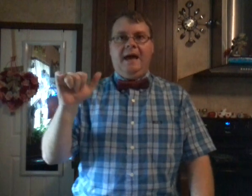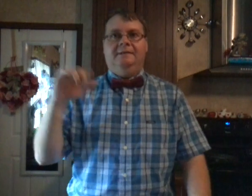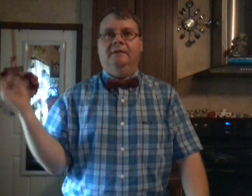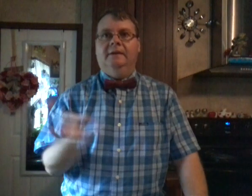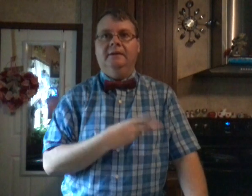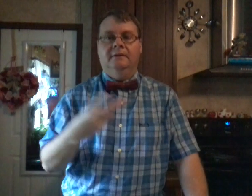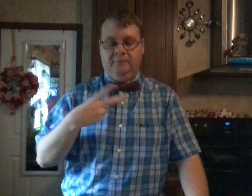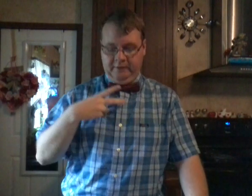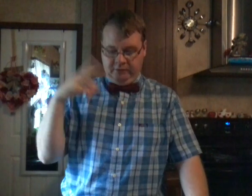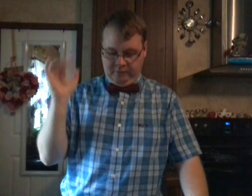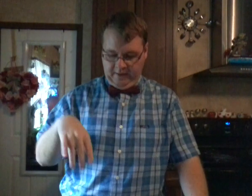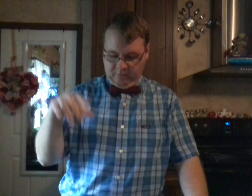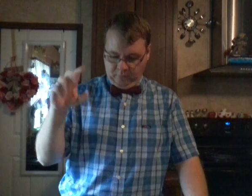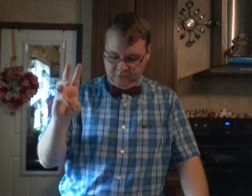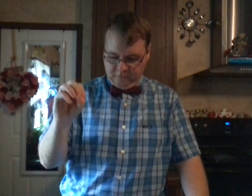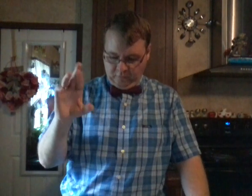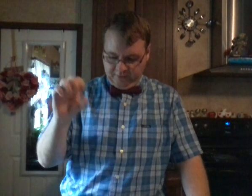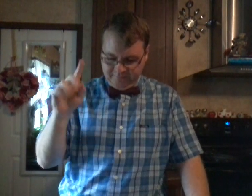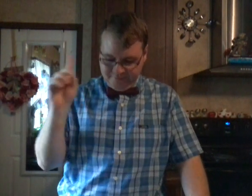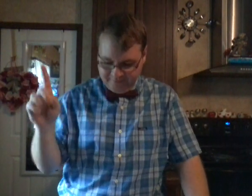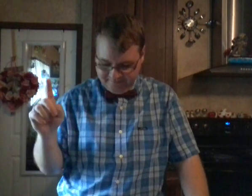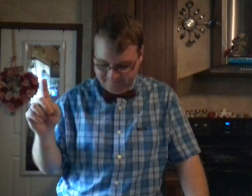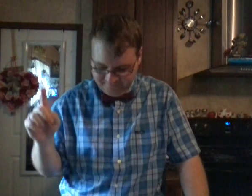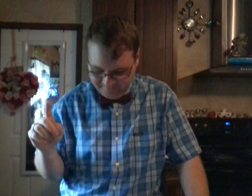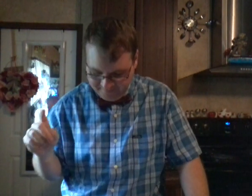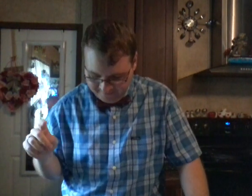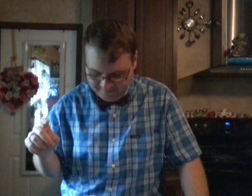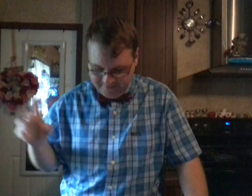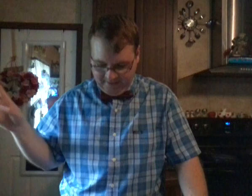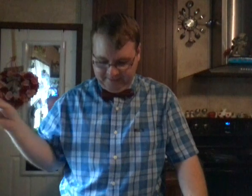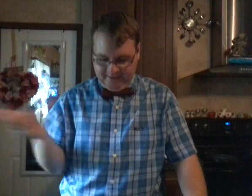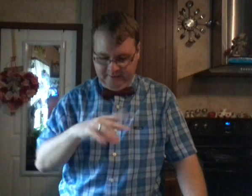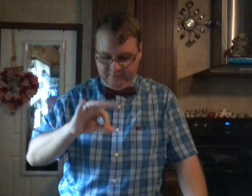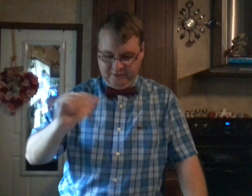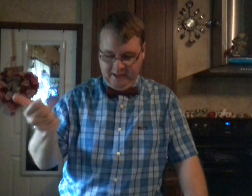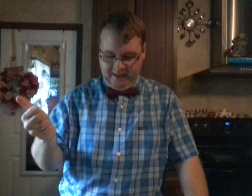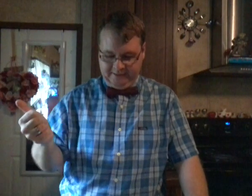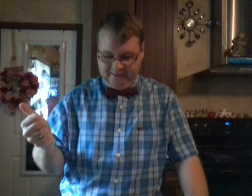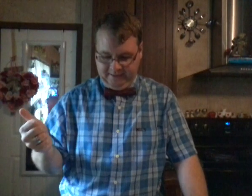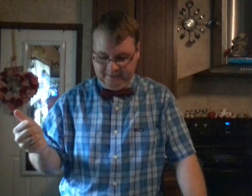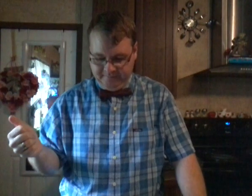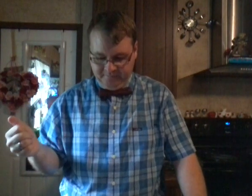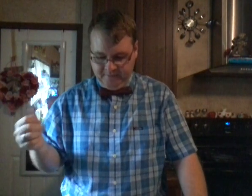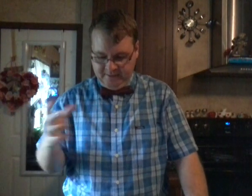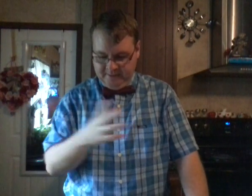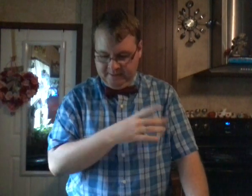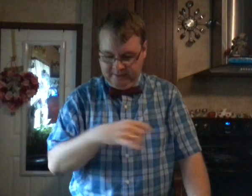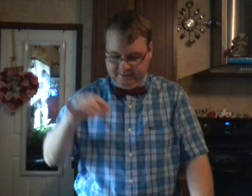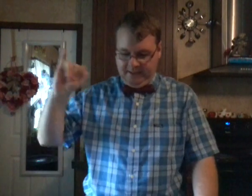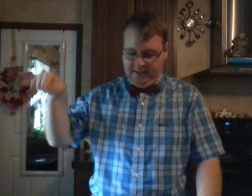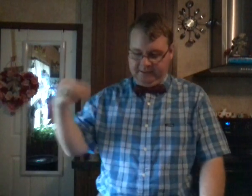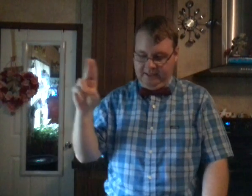lastly we certainly have the worst one like in verse 19 it says